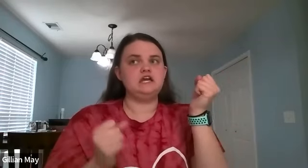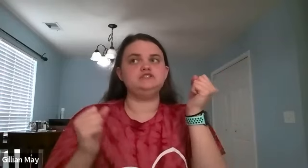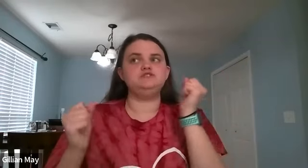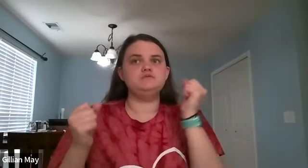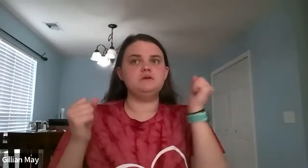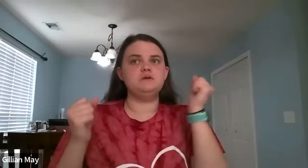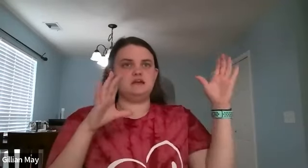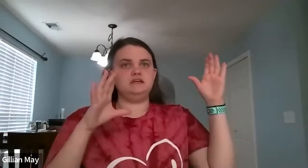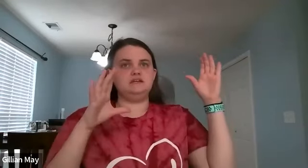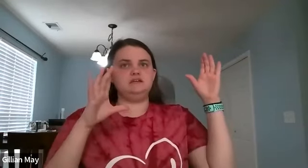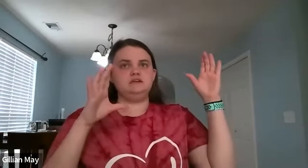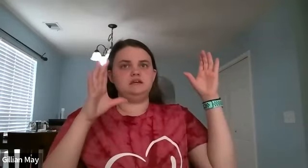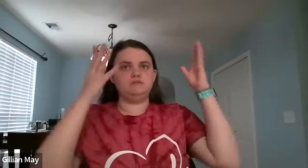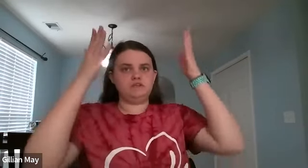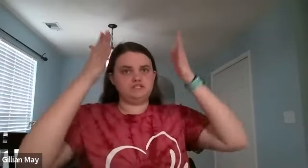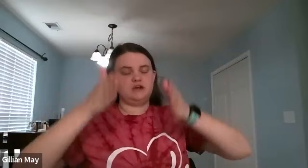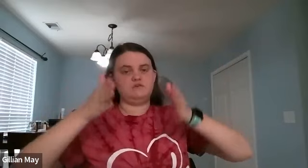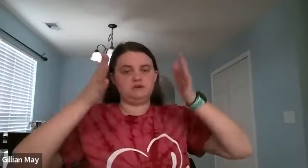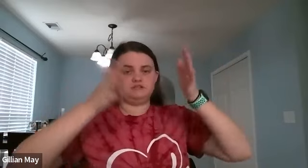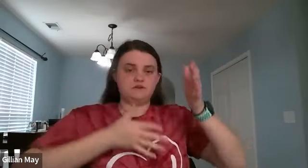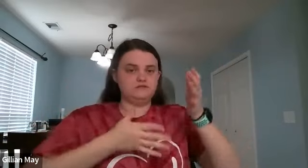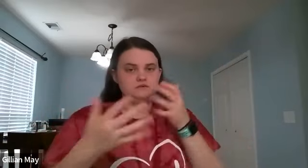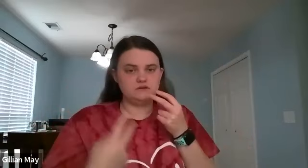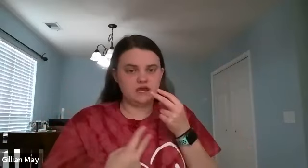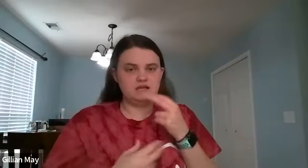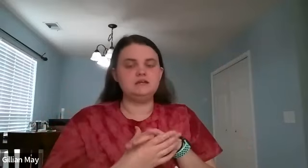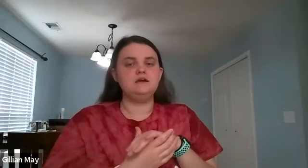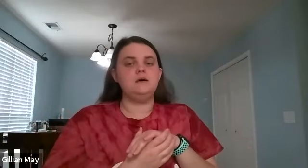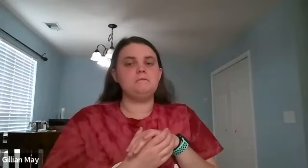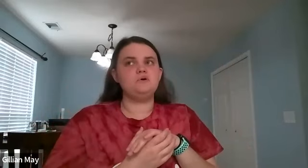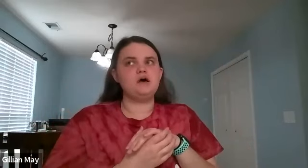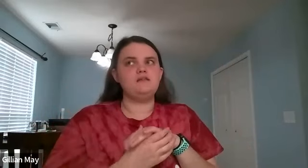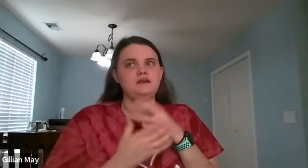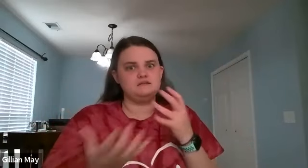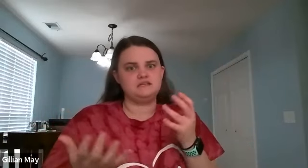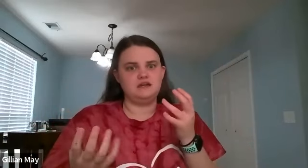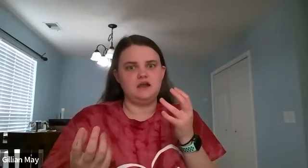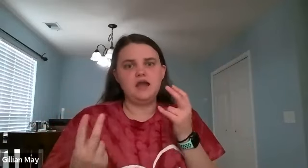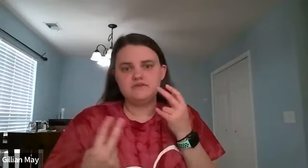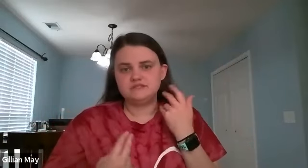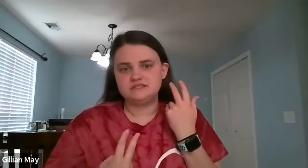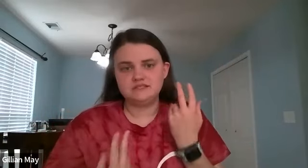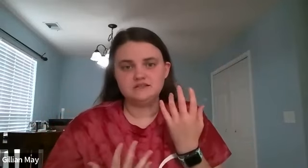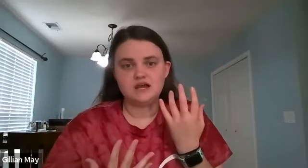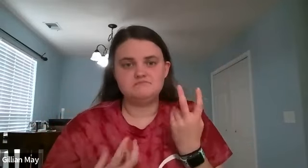you do want to sign it in relation to how the person in front of you would look at it. But like I was saying, I haven't seen a lot of